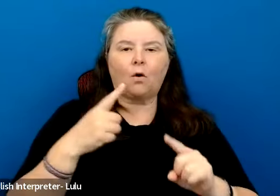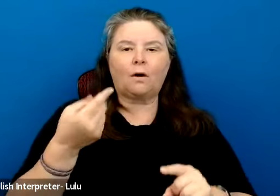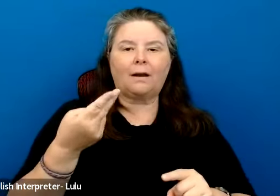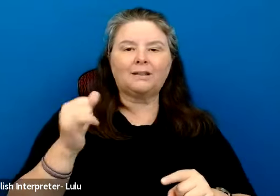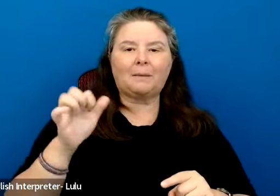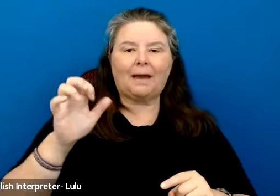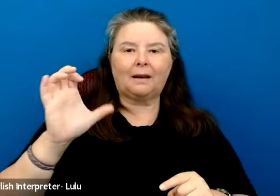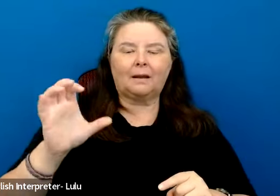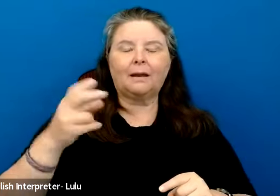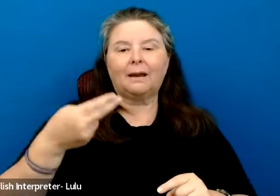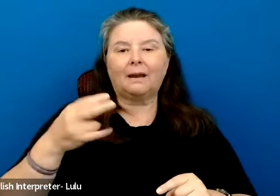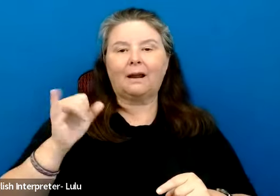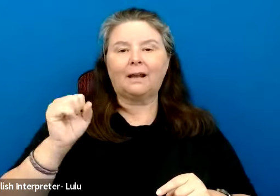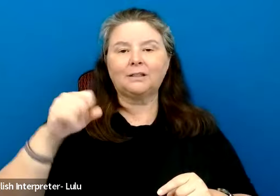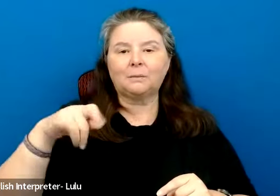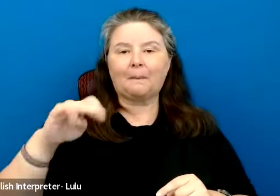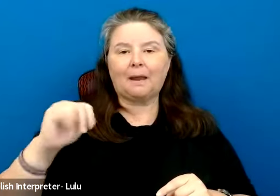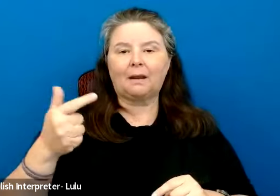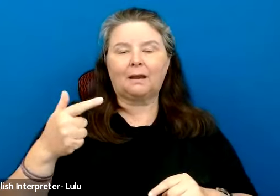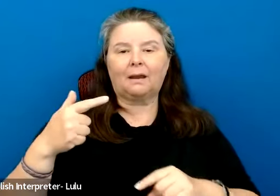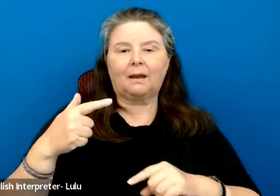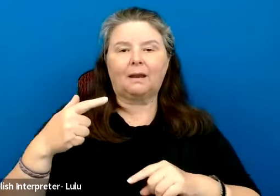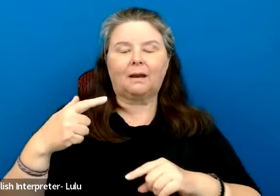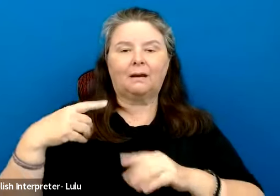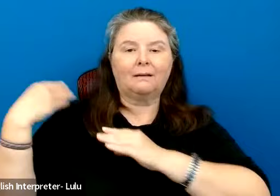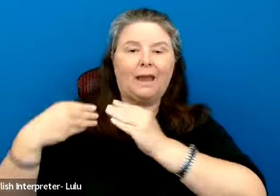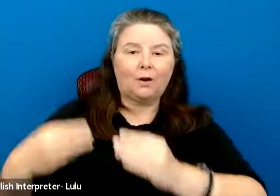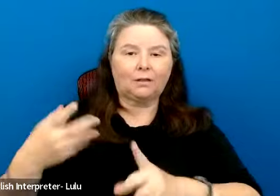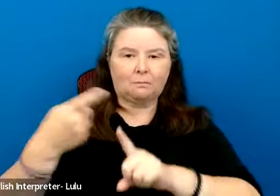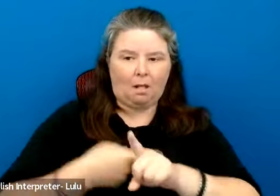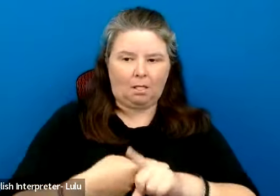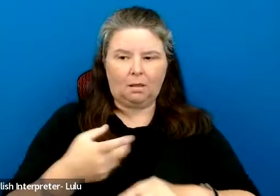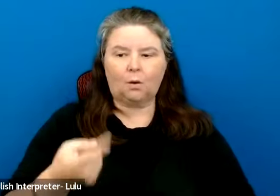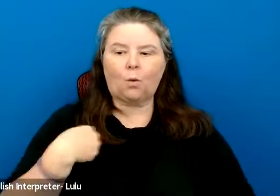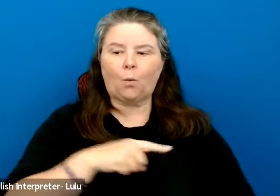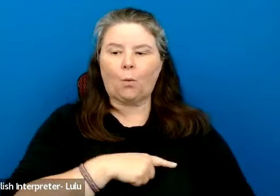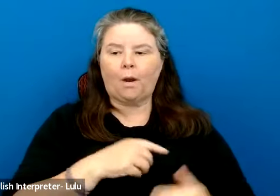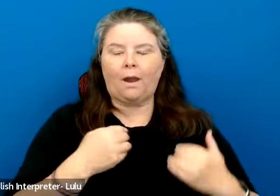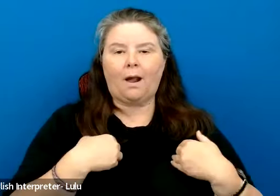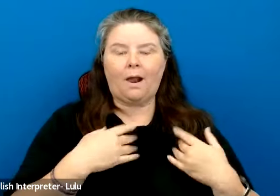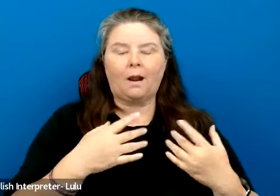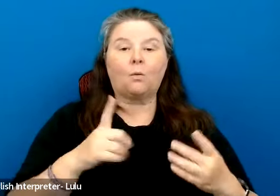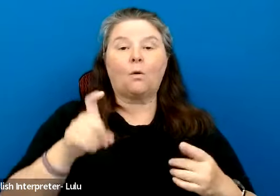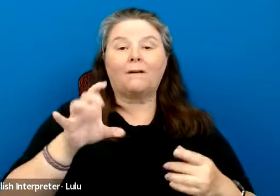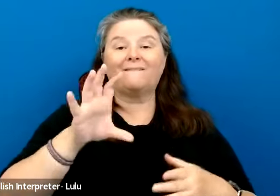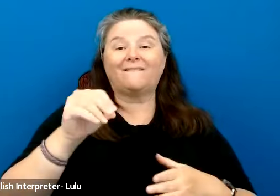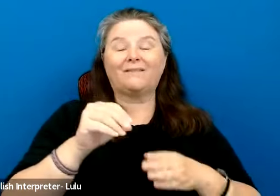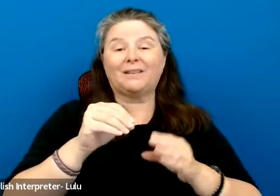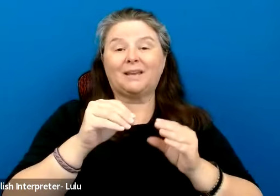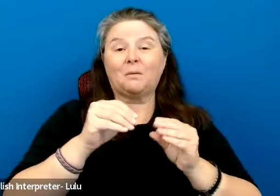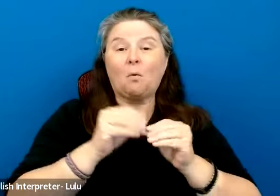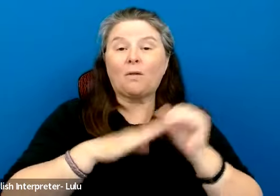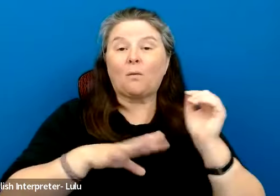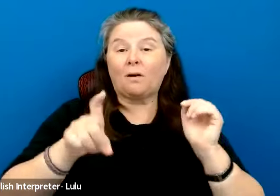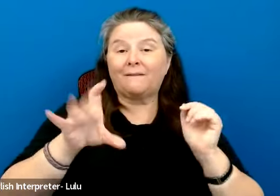Heritage Festival or Hispanic Heritage Month. We had 150 plus people attend.